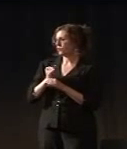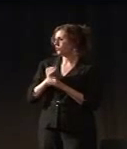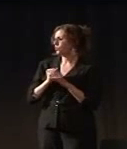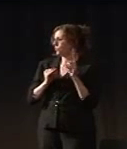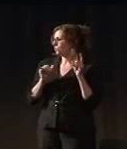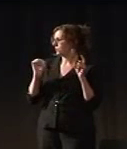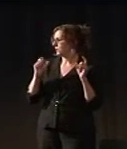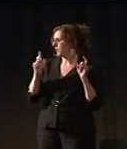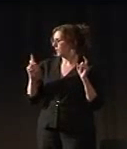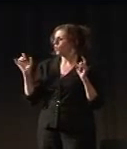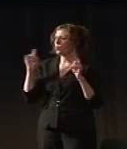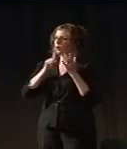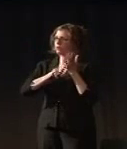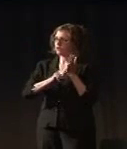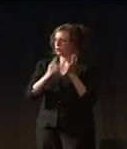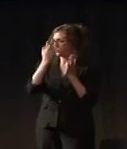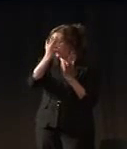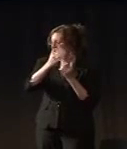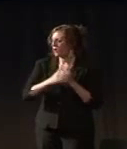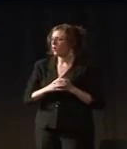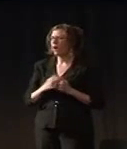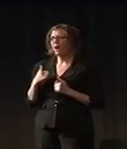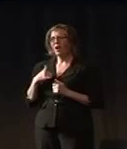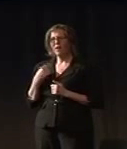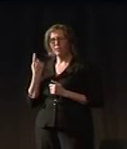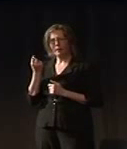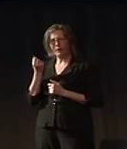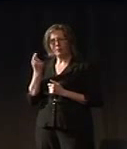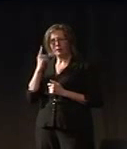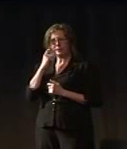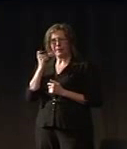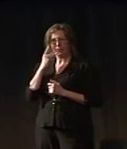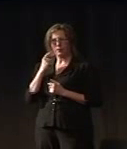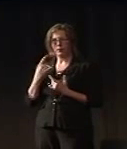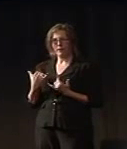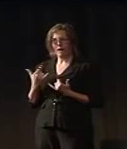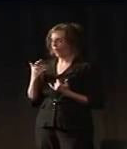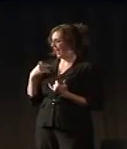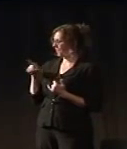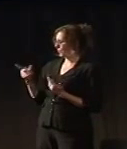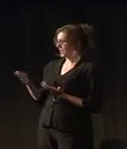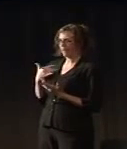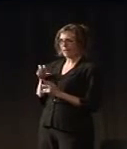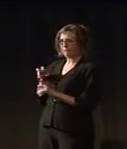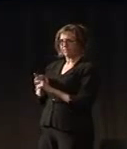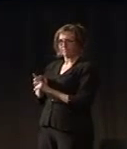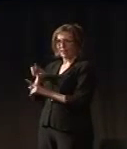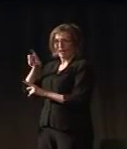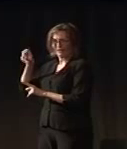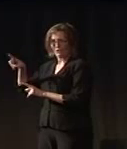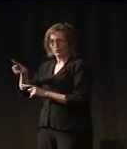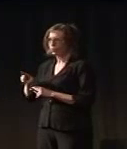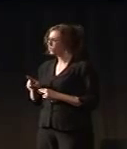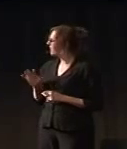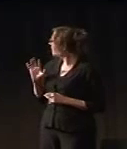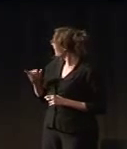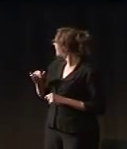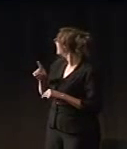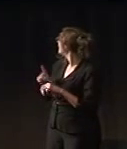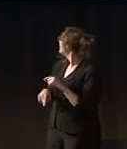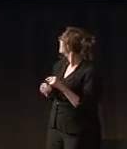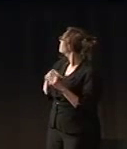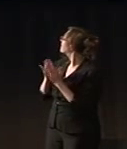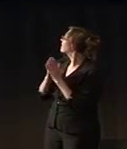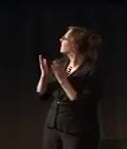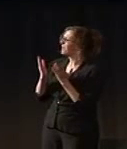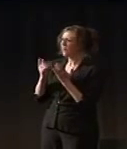I've often been skeptical, I've been curious about this image. Now that I have you here, I can ask. This can't be simply the ethnographic given. I always